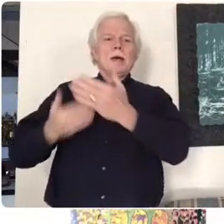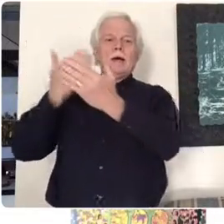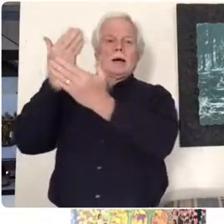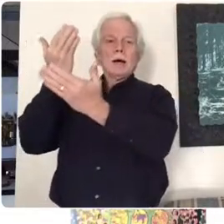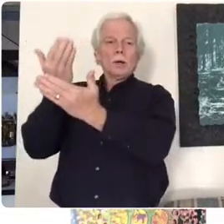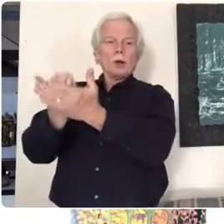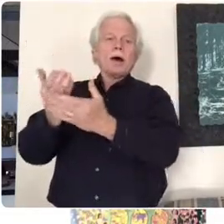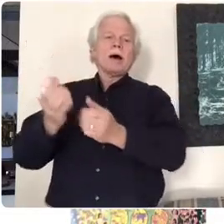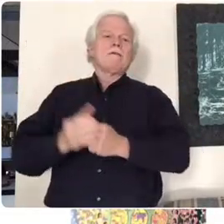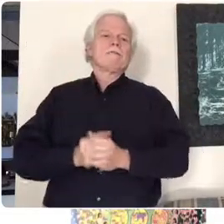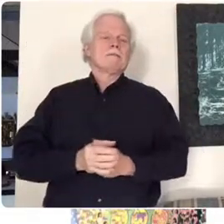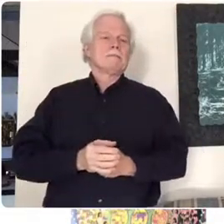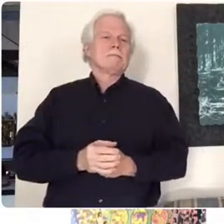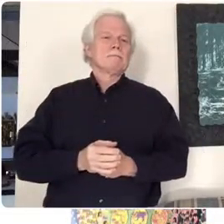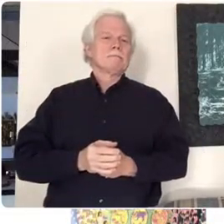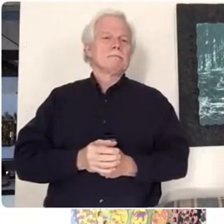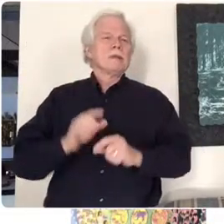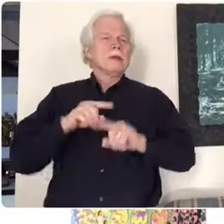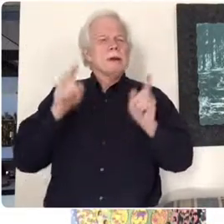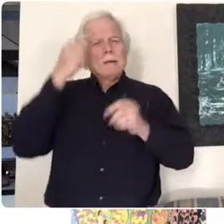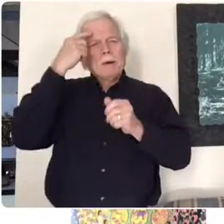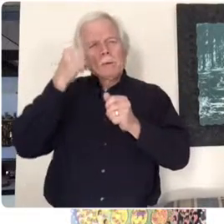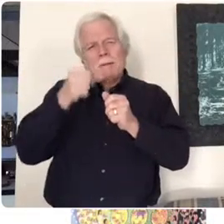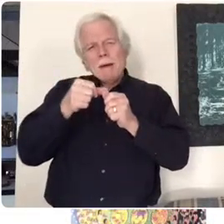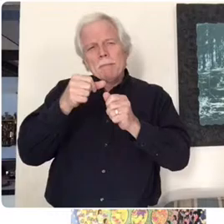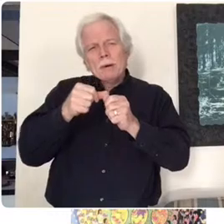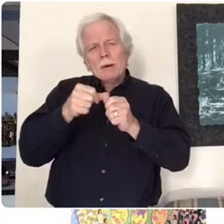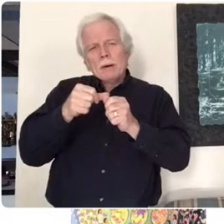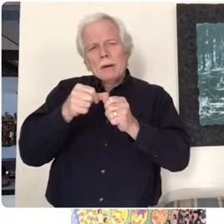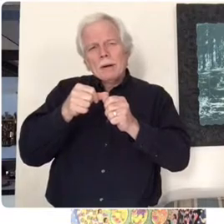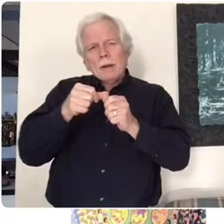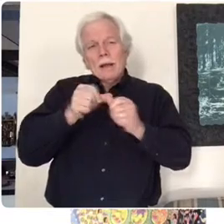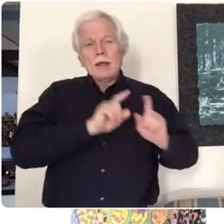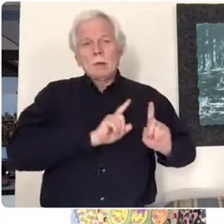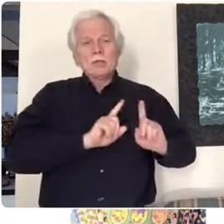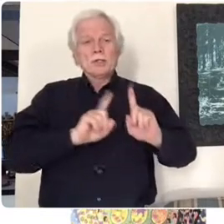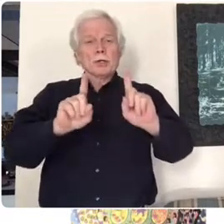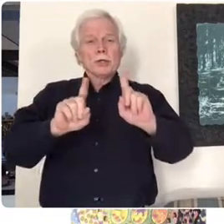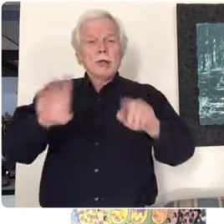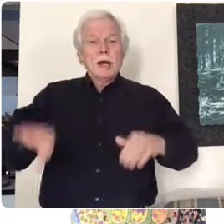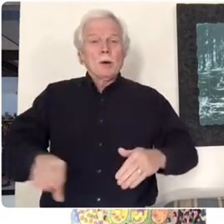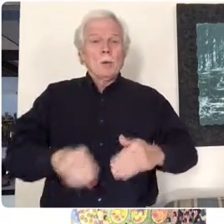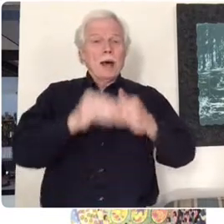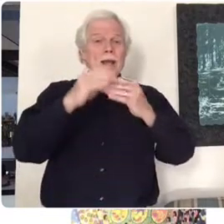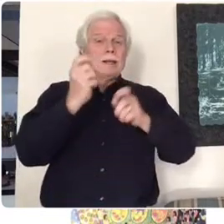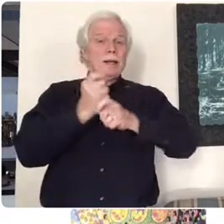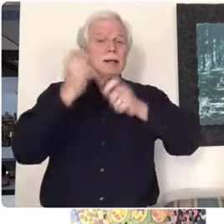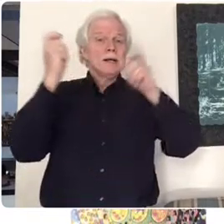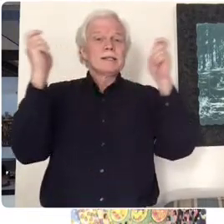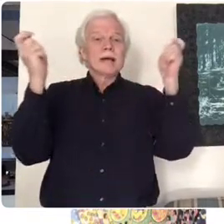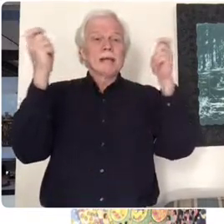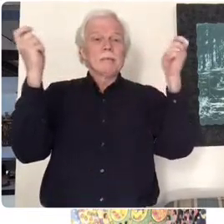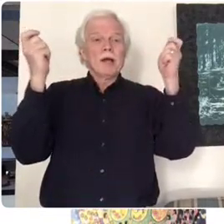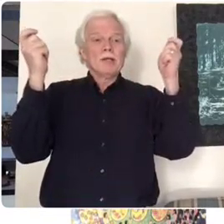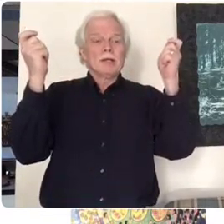arrive. But remember that it was during a wedding celebration